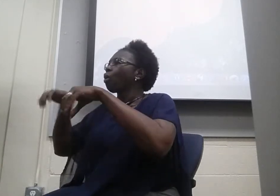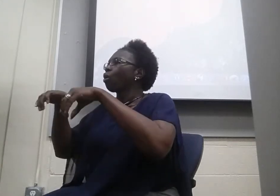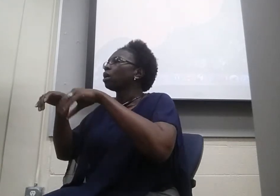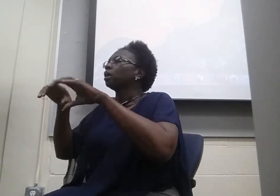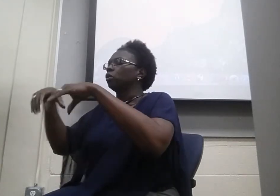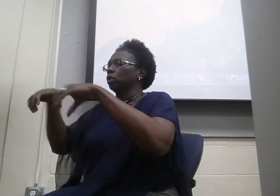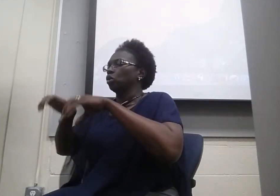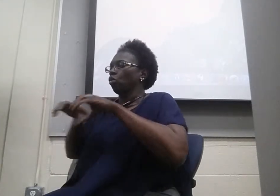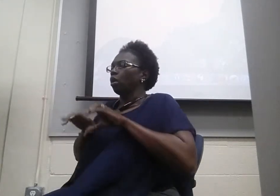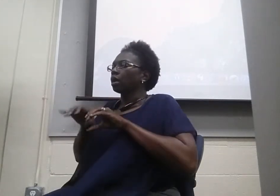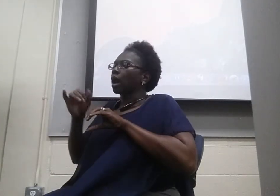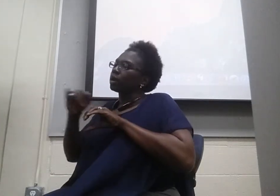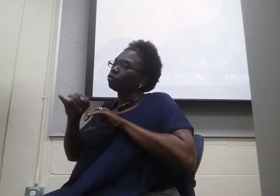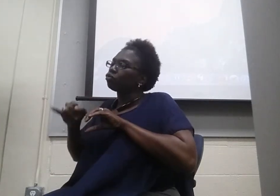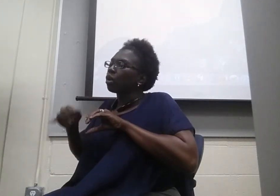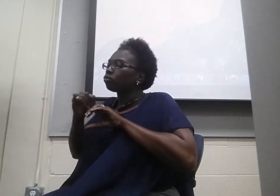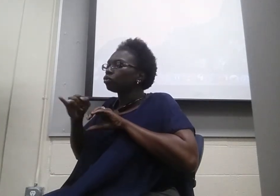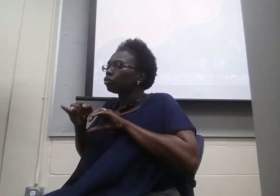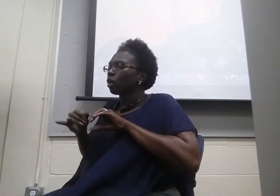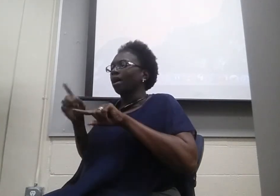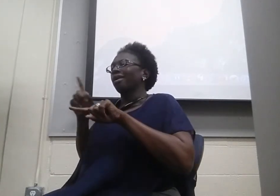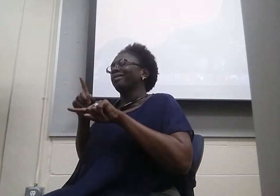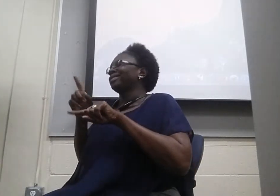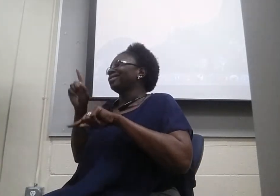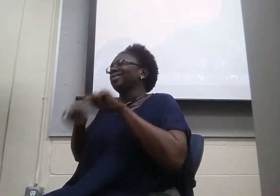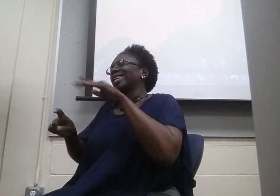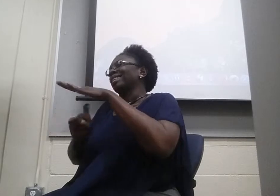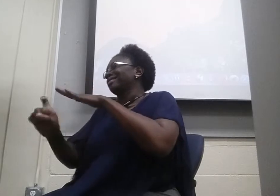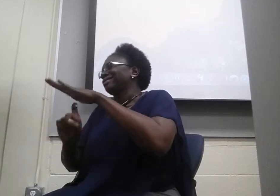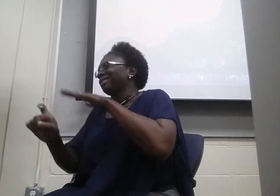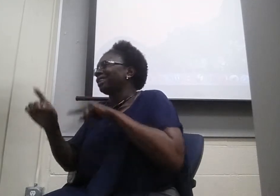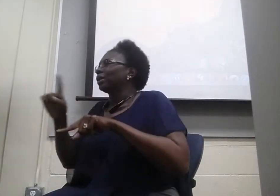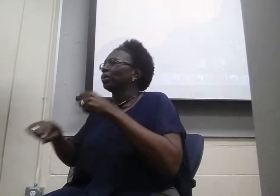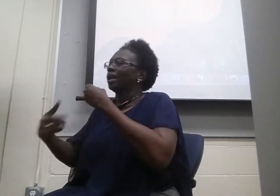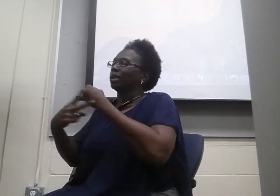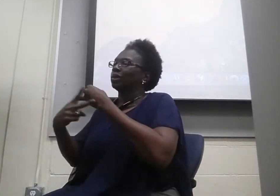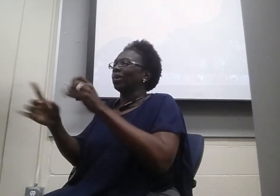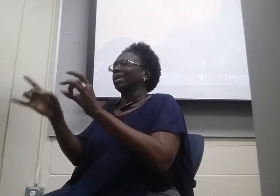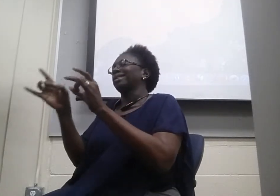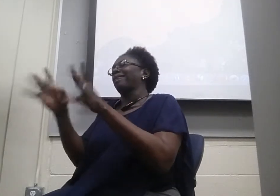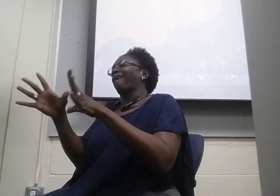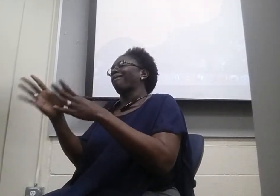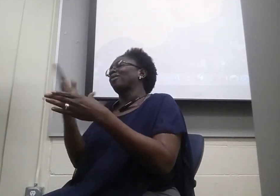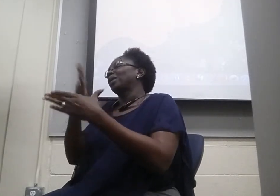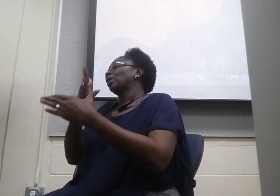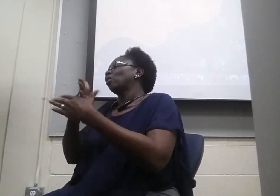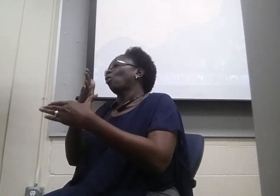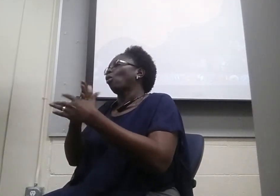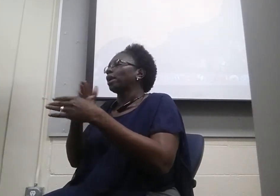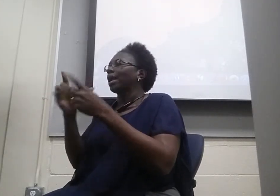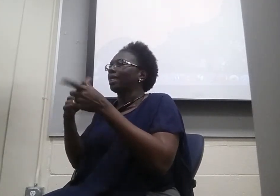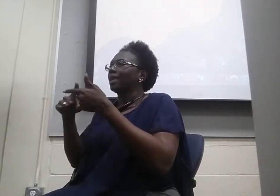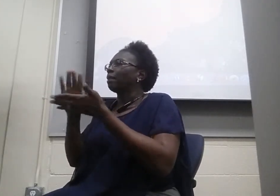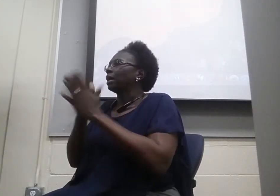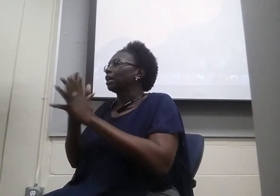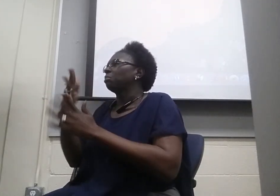indefinite, but you can't scan it, you can't store it. It's awful, annoying, wrinkly stuff. And it's hard to present in a